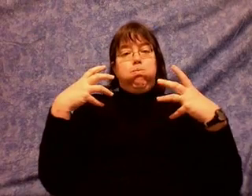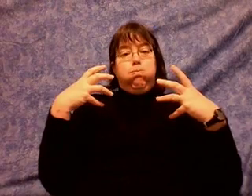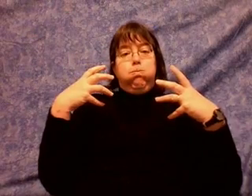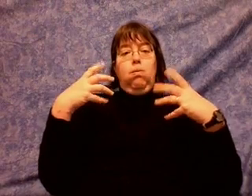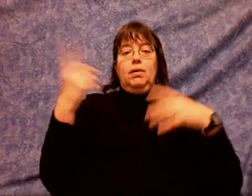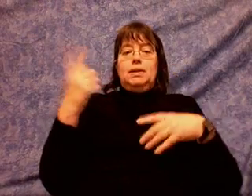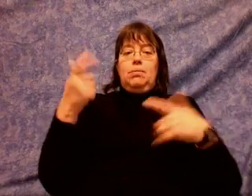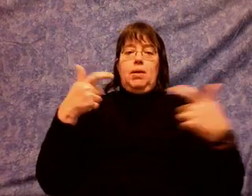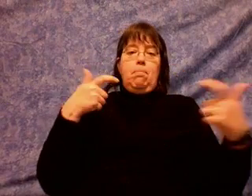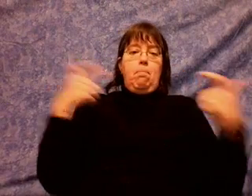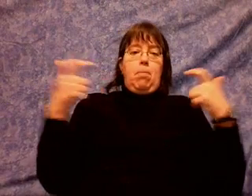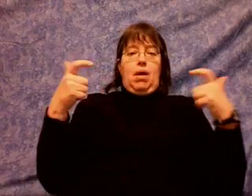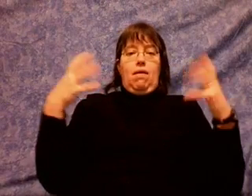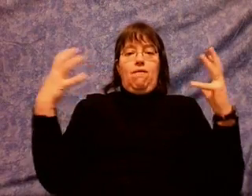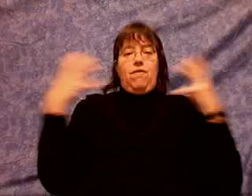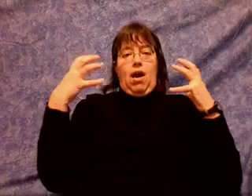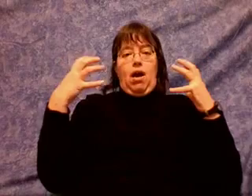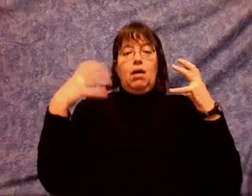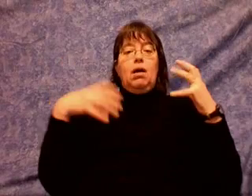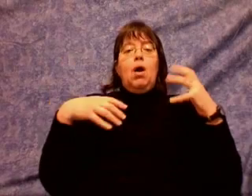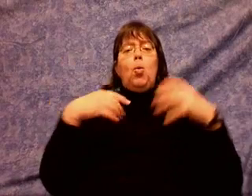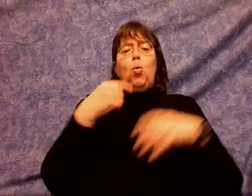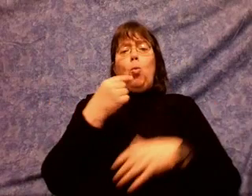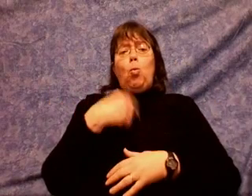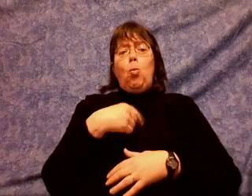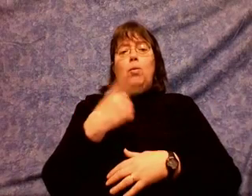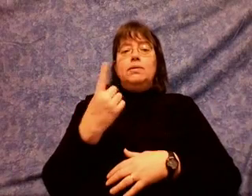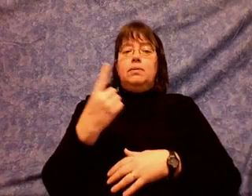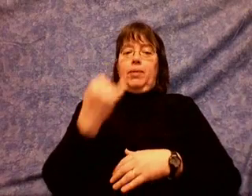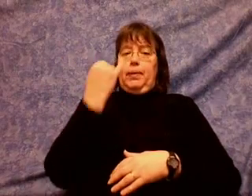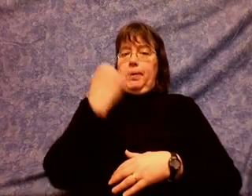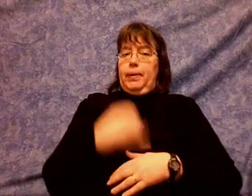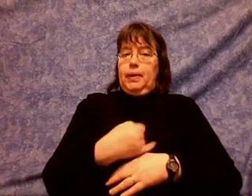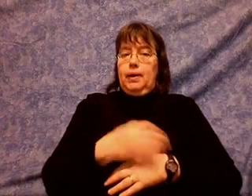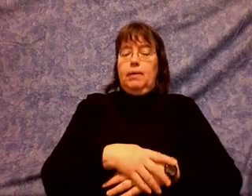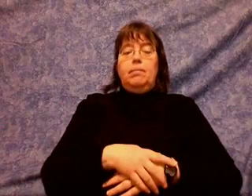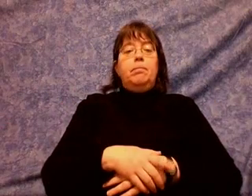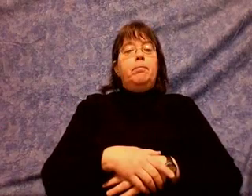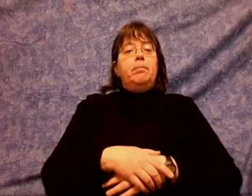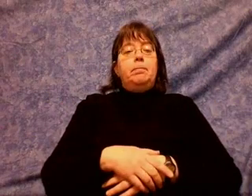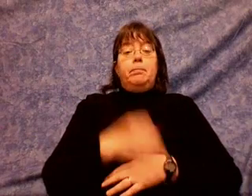lower face. Like, for example, someone's big and fat, or someone's thin,